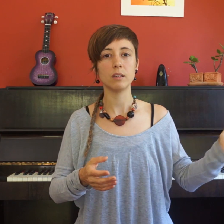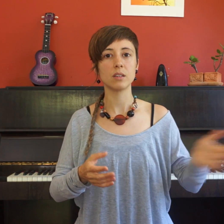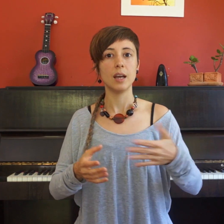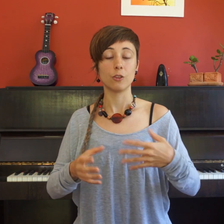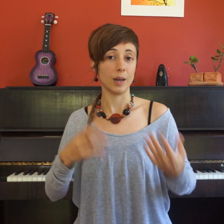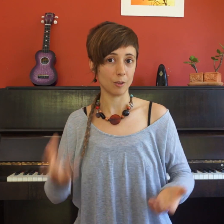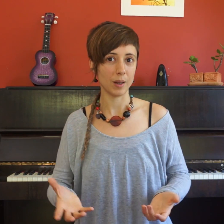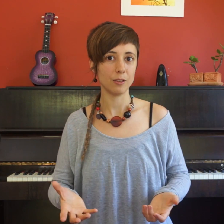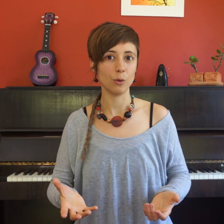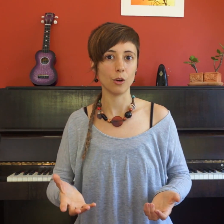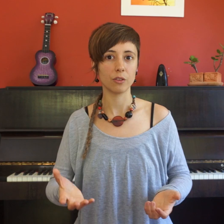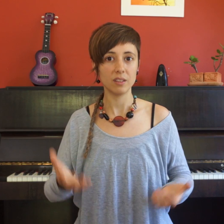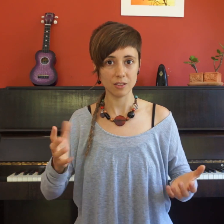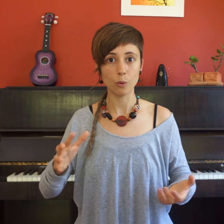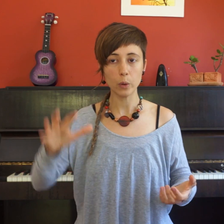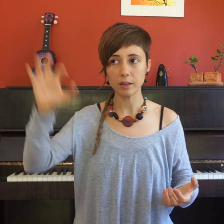wind. So I explained to her, this is the wind